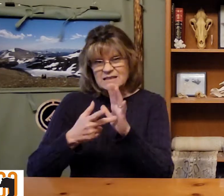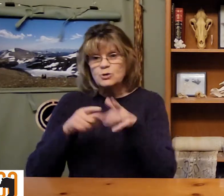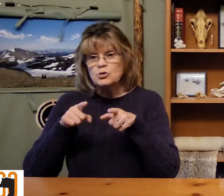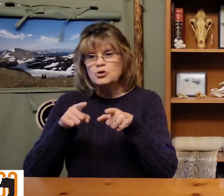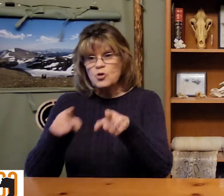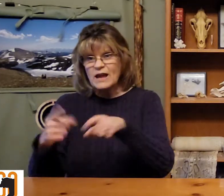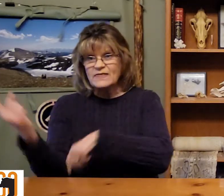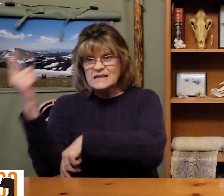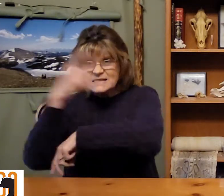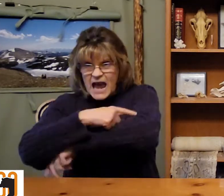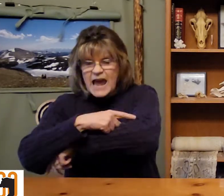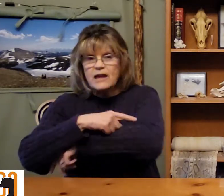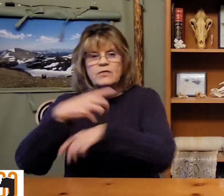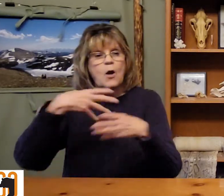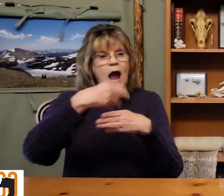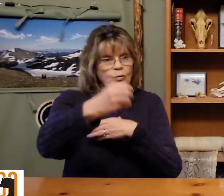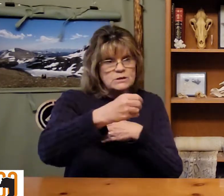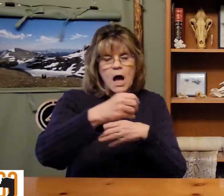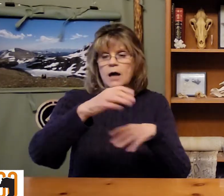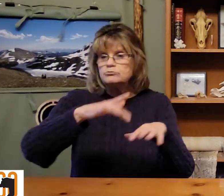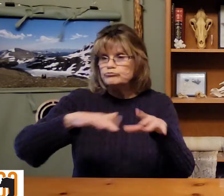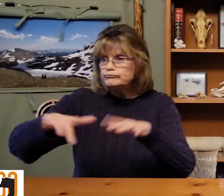daytime.